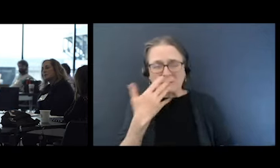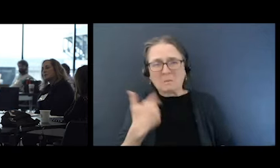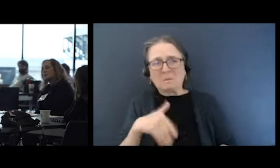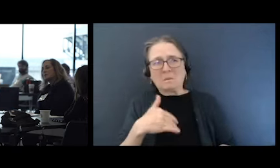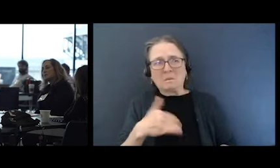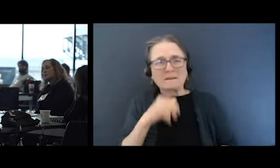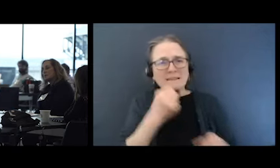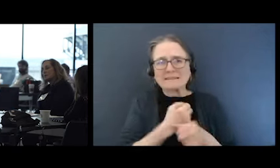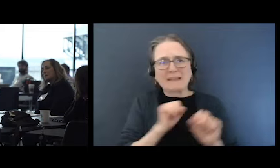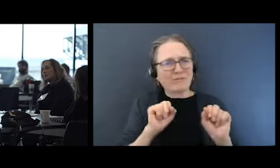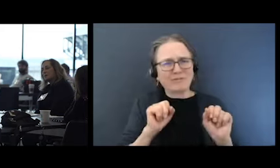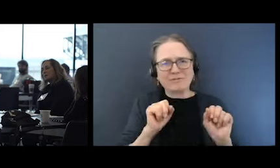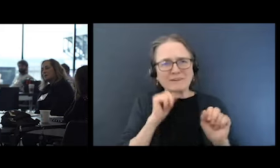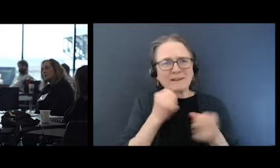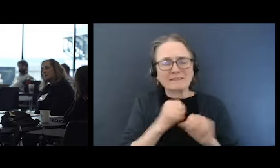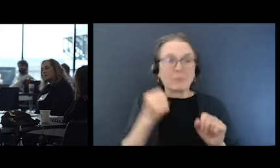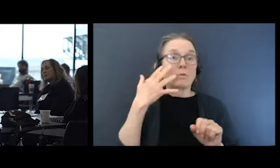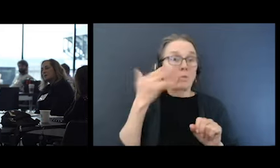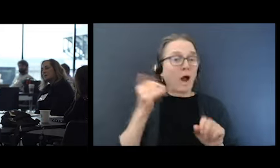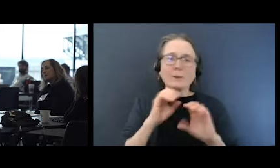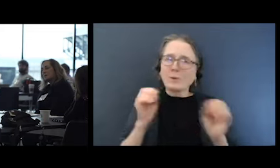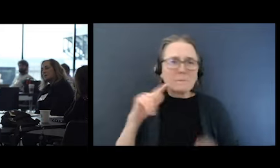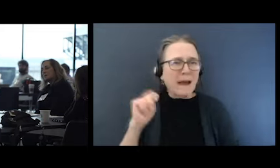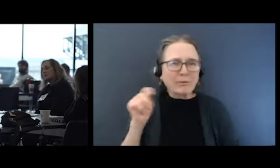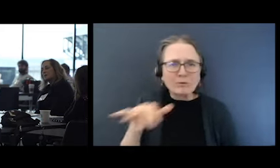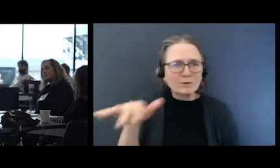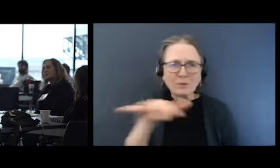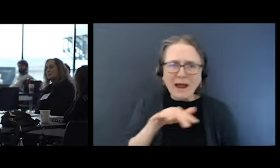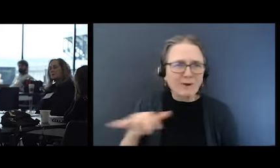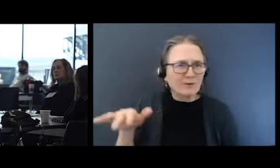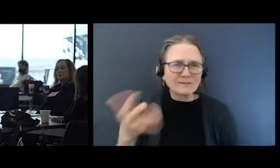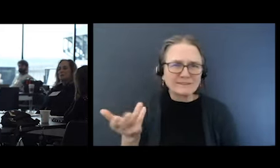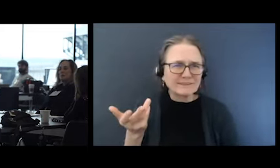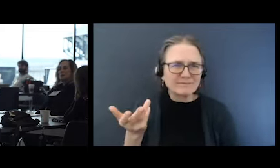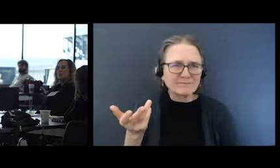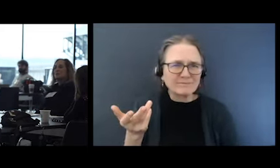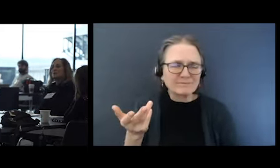I guess walking around in highly polluted areas, like areas with a lot of construction,